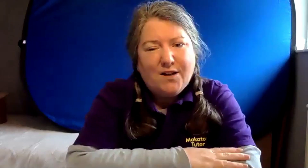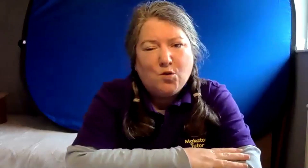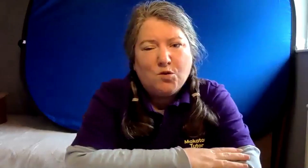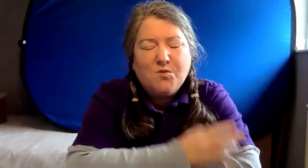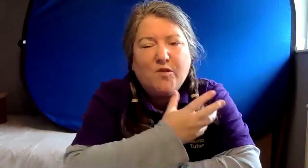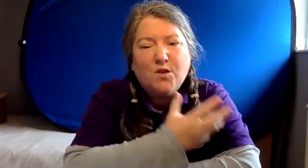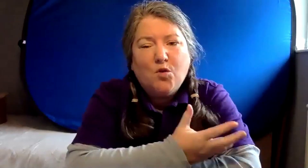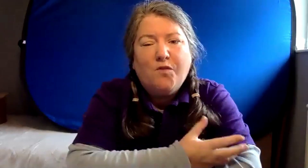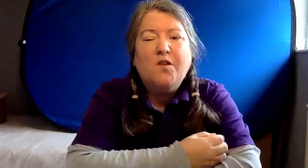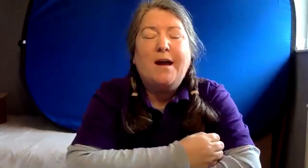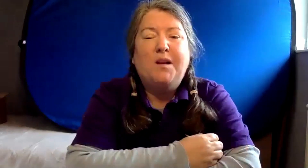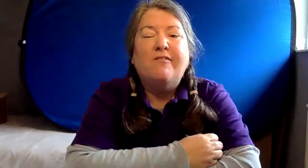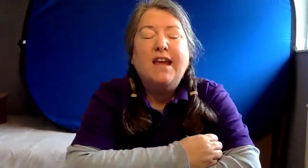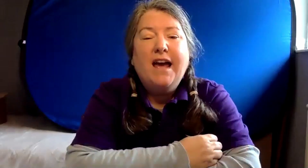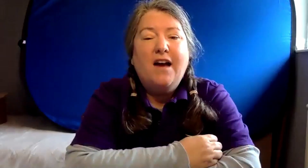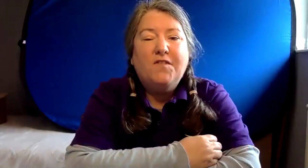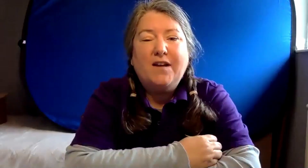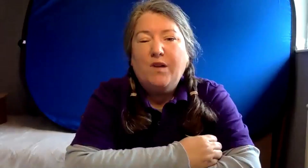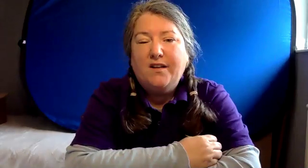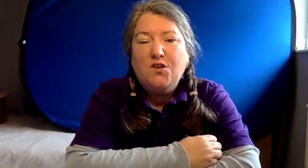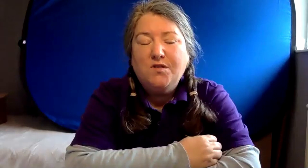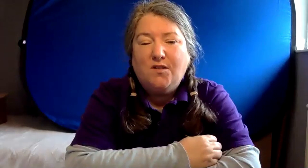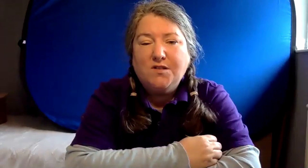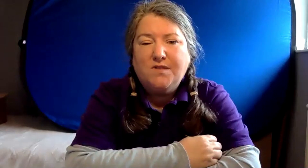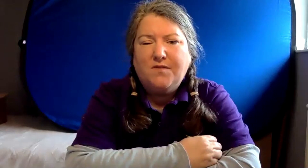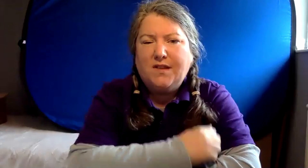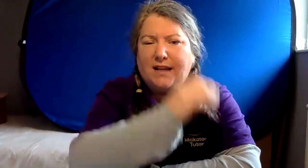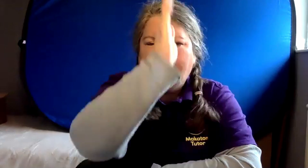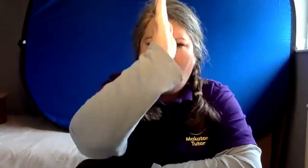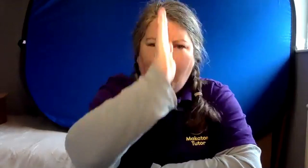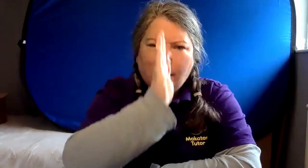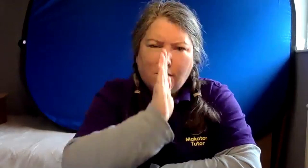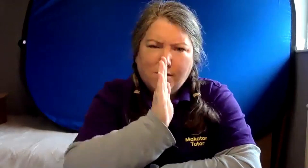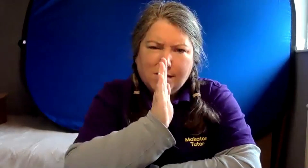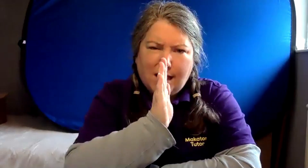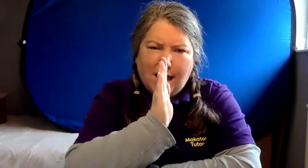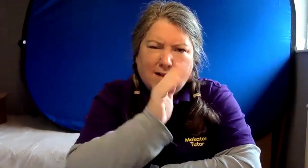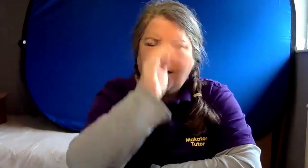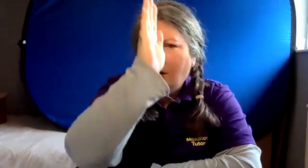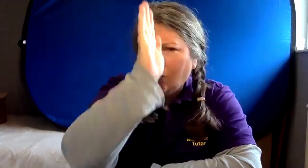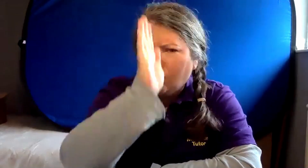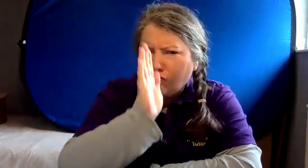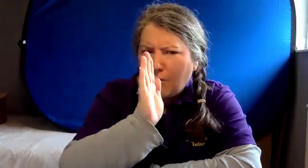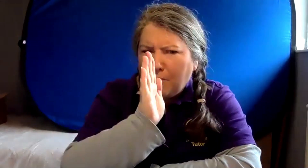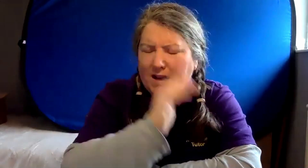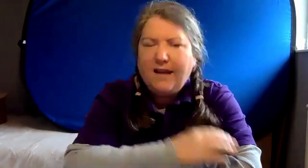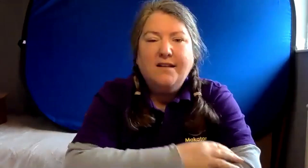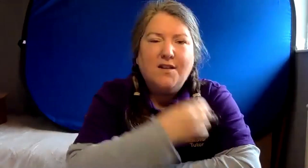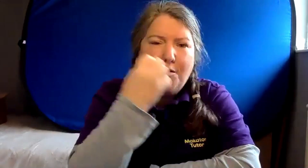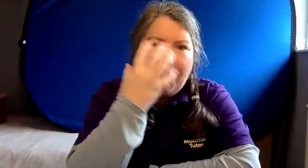cool. So we've got the core vocabulary, and for that we can use lots of different things. So sad, grumpy, so you can make